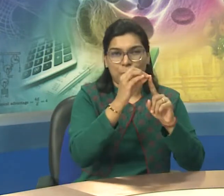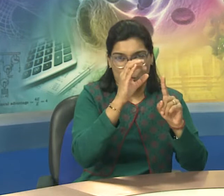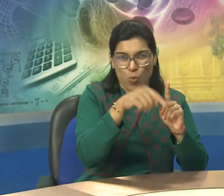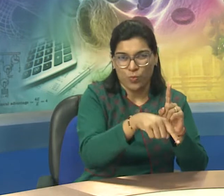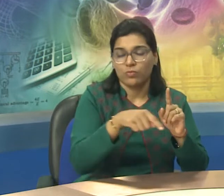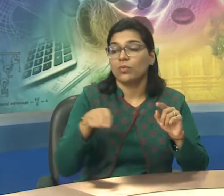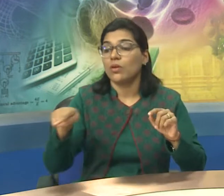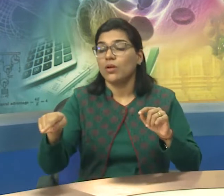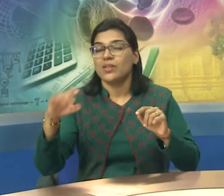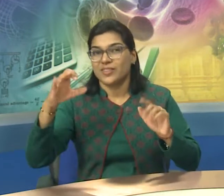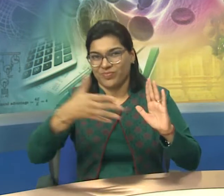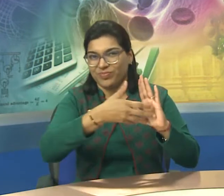inclined to provide